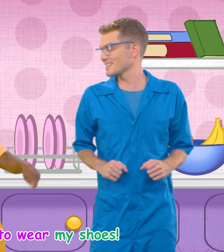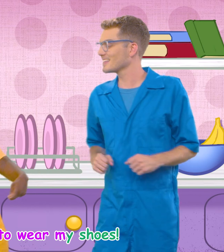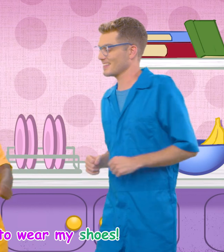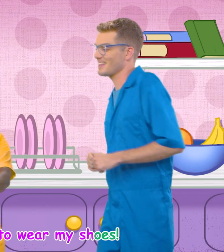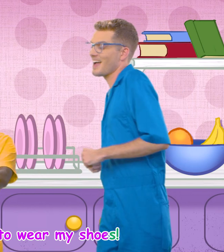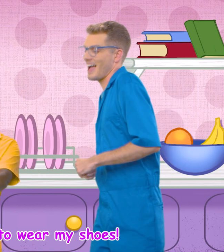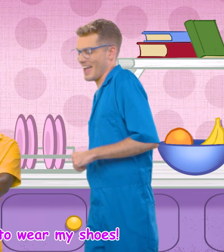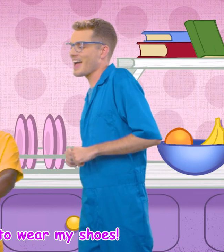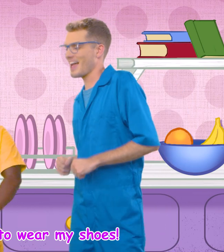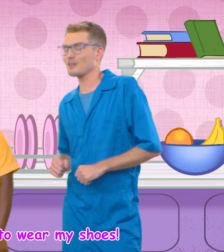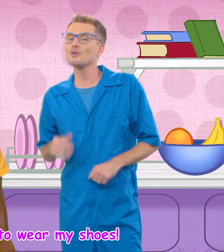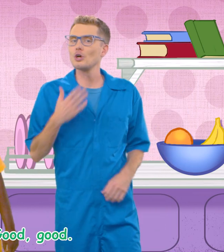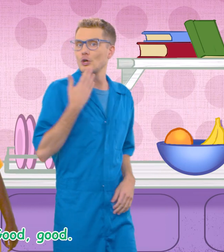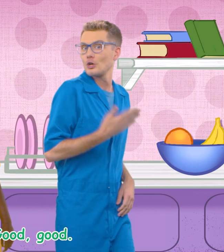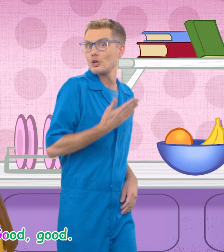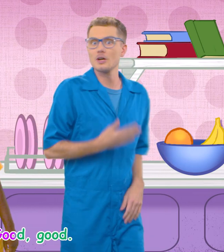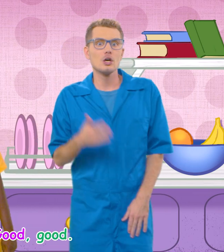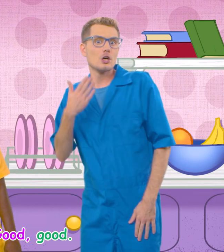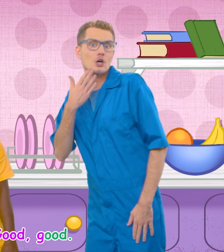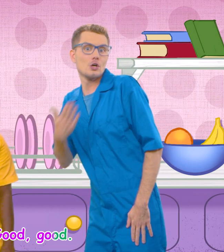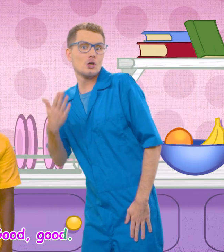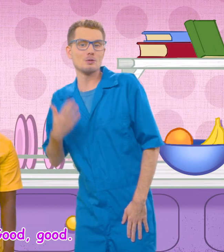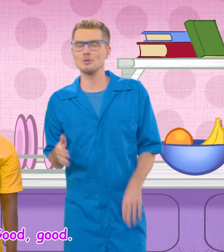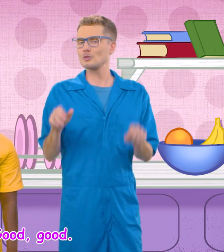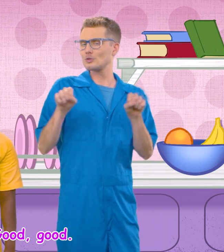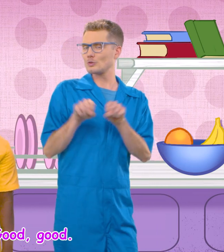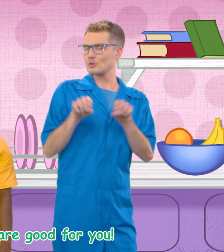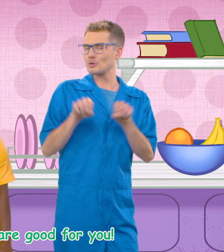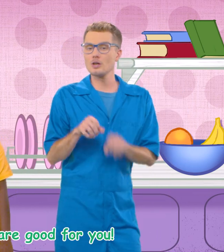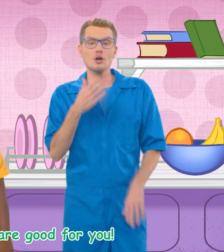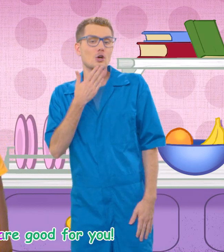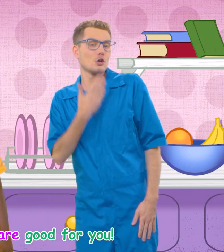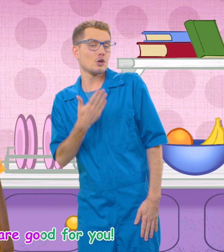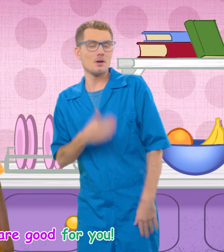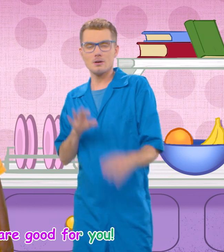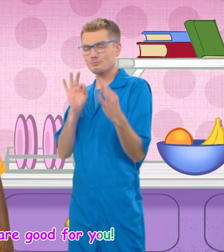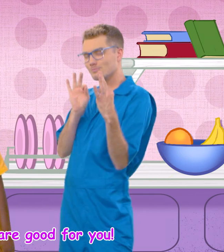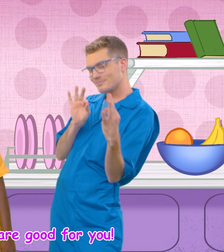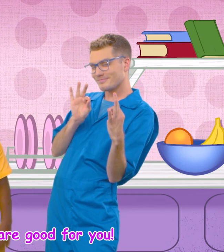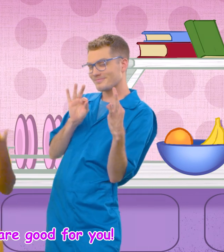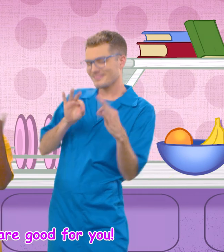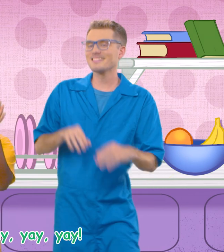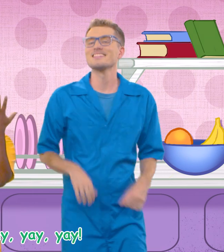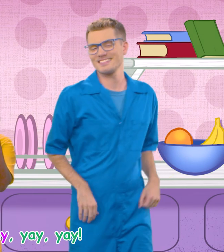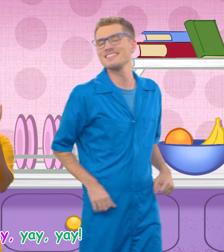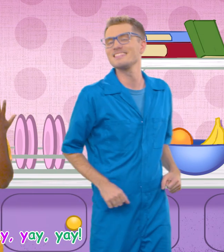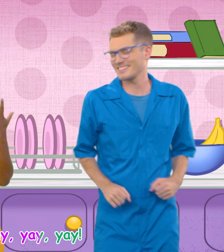wear my shoes. Good, good, the shoes are good for you. Yay, yay,